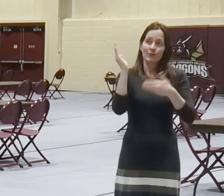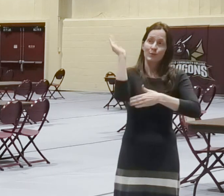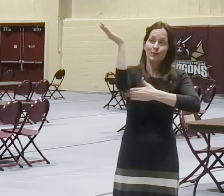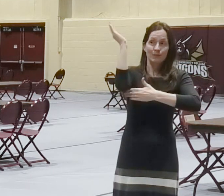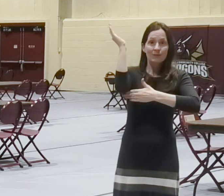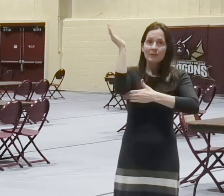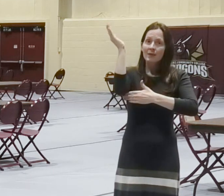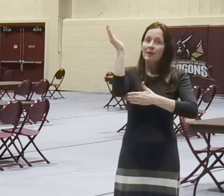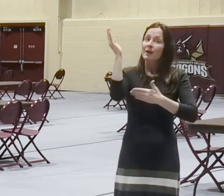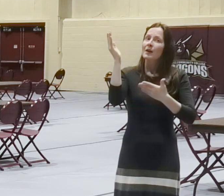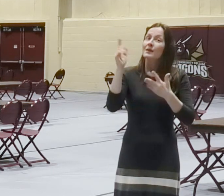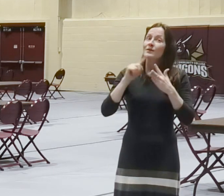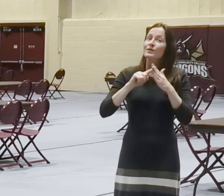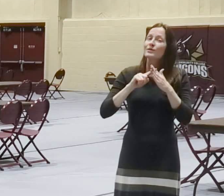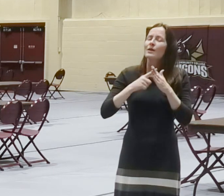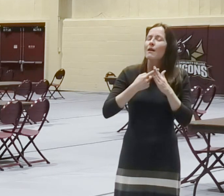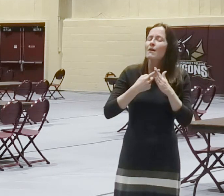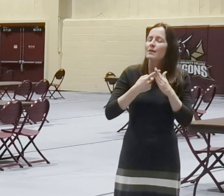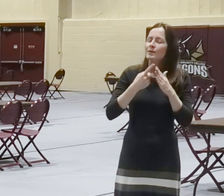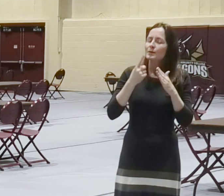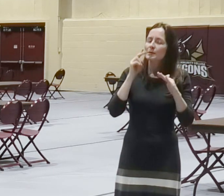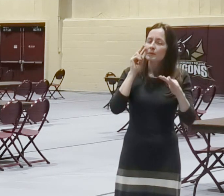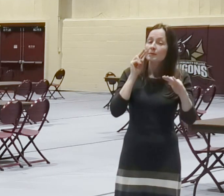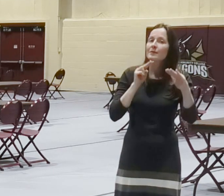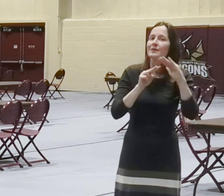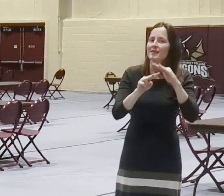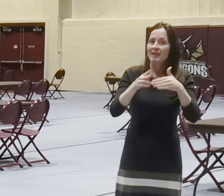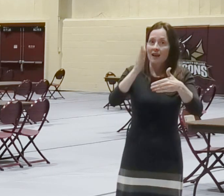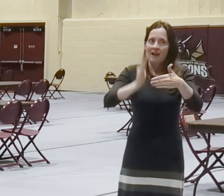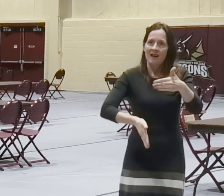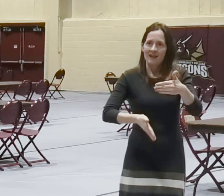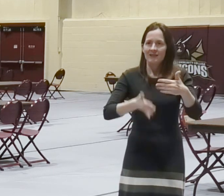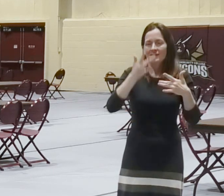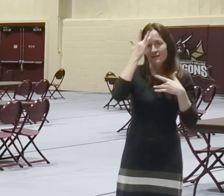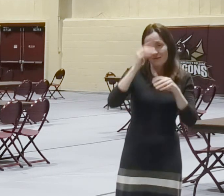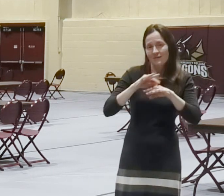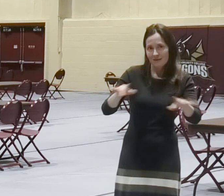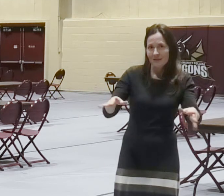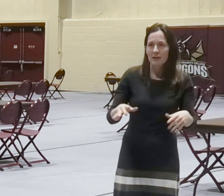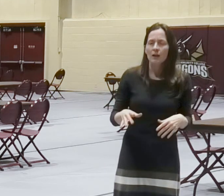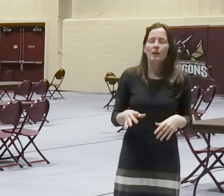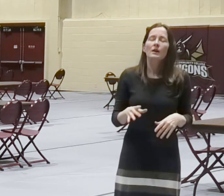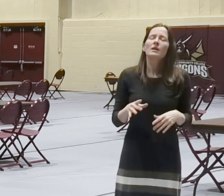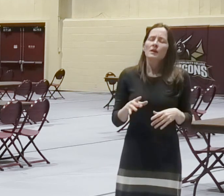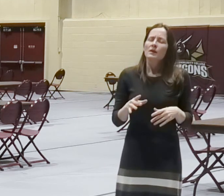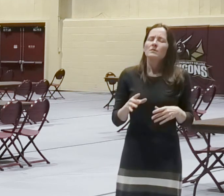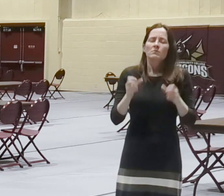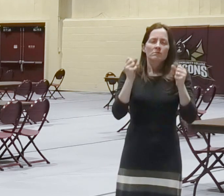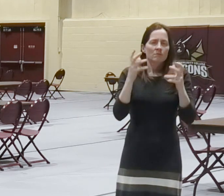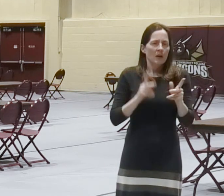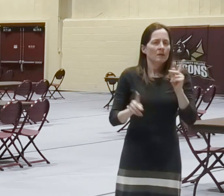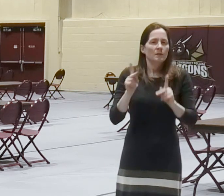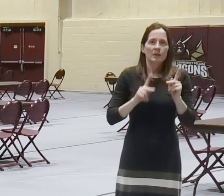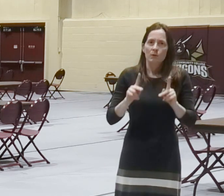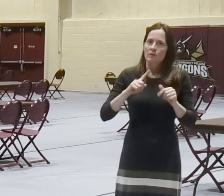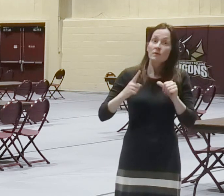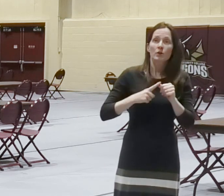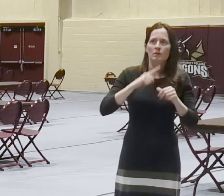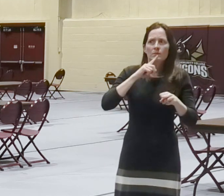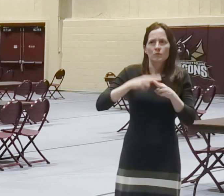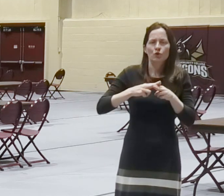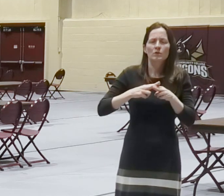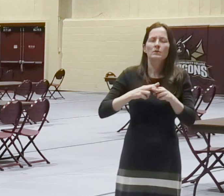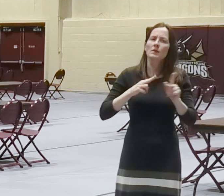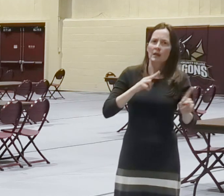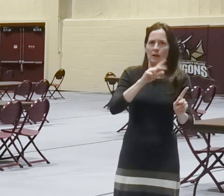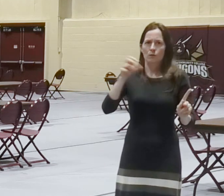pandemic. The impact of COVID-19 has certainly placed K-12 schools at the forefront of conversations about what should